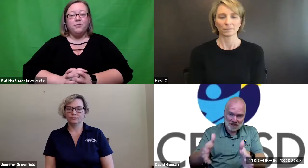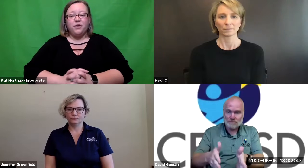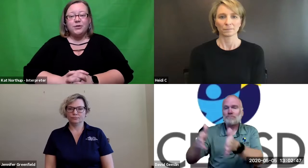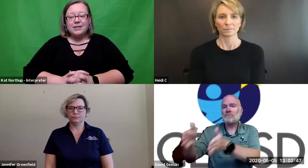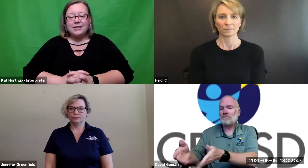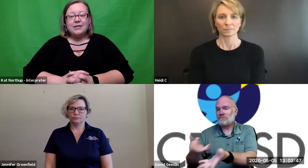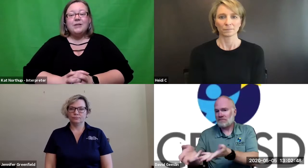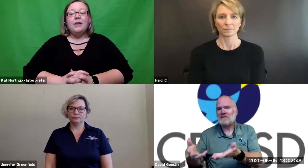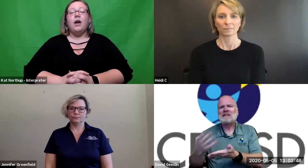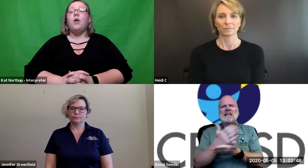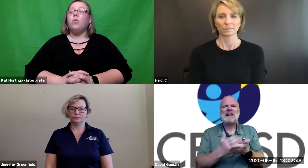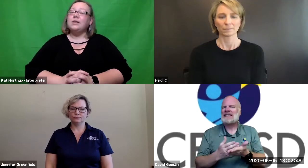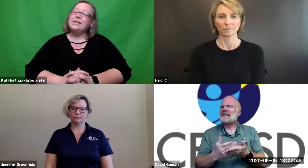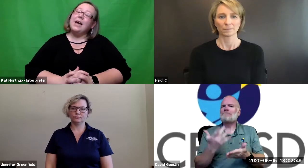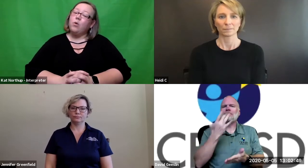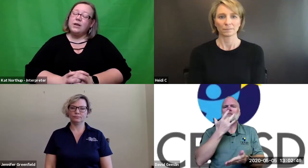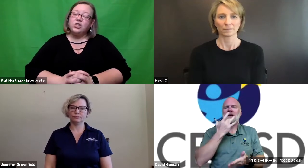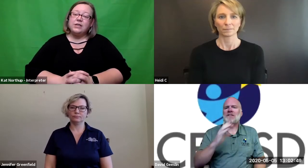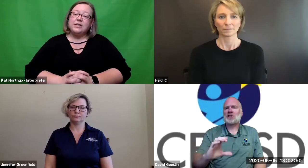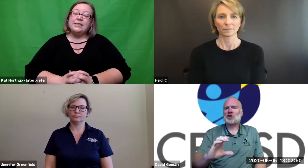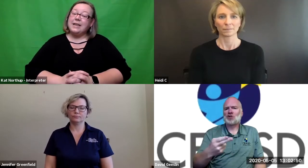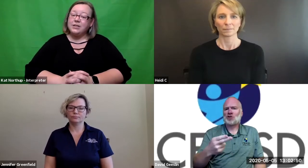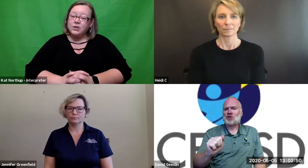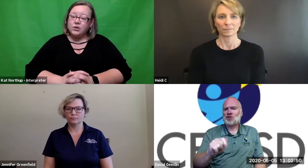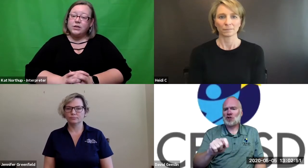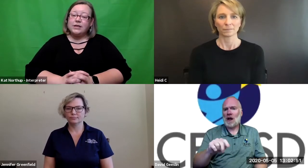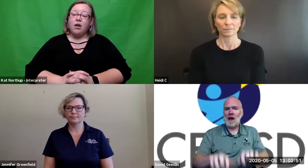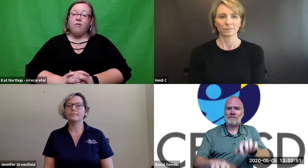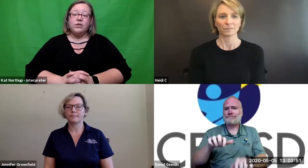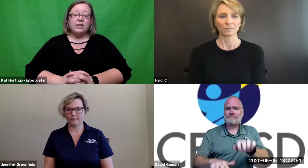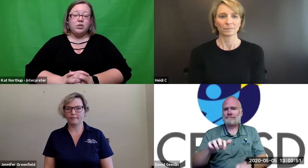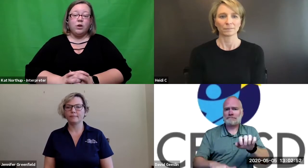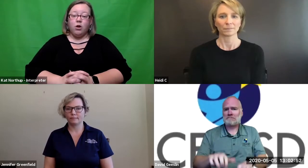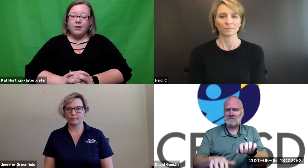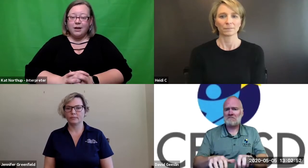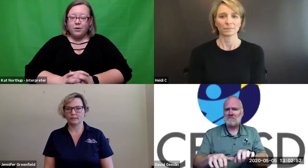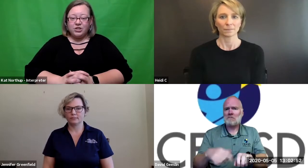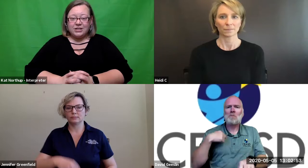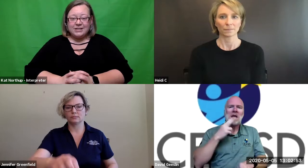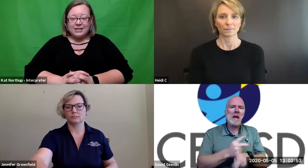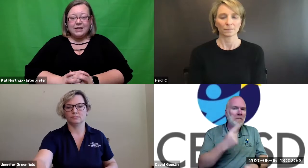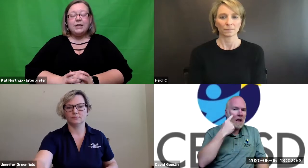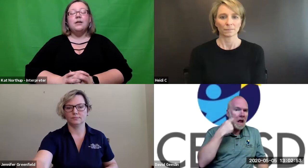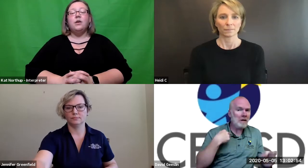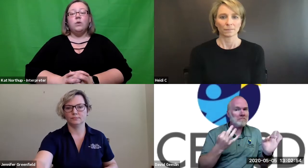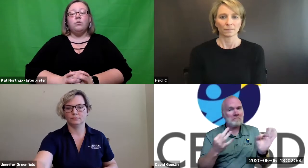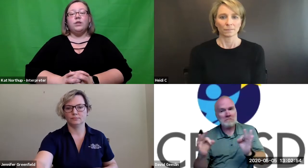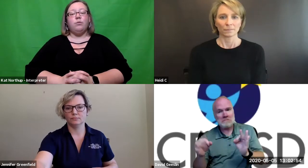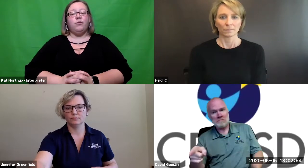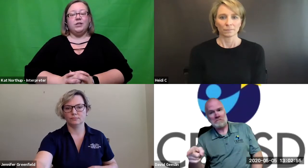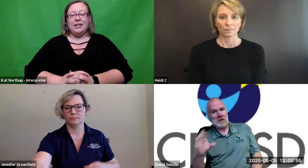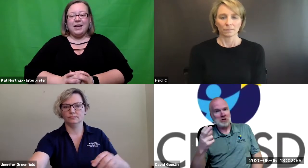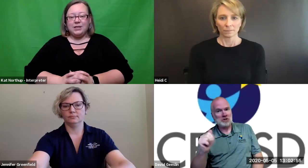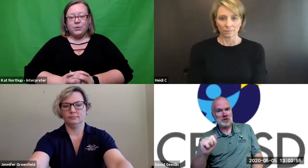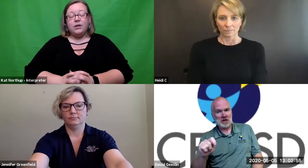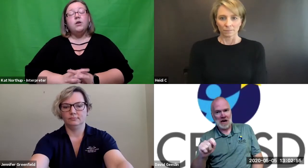popped up first. Once that question is answered and the conversation regarding that question is done, we will then